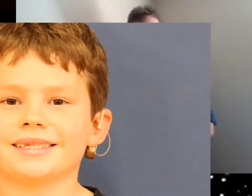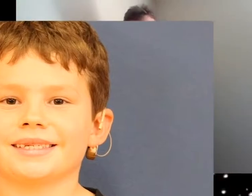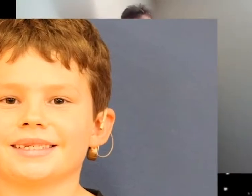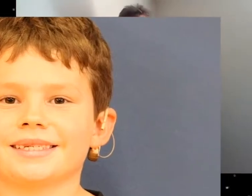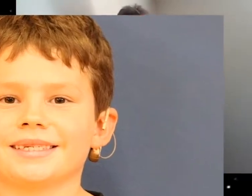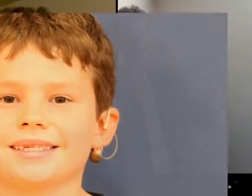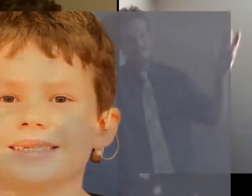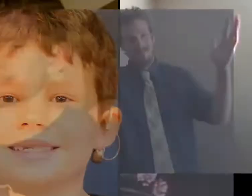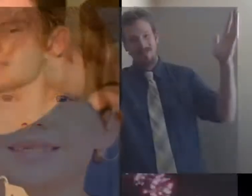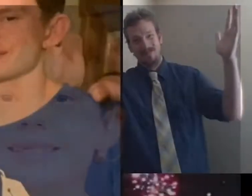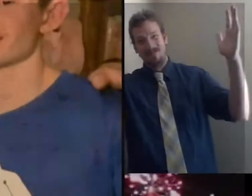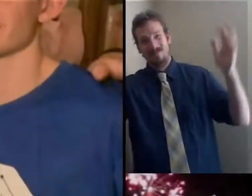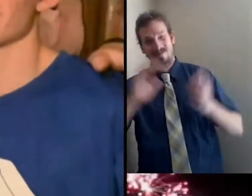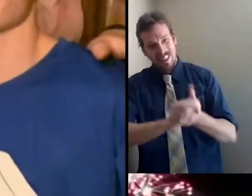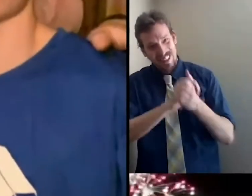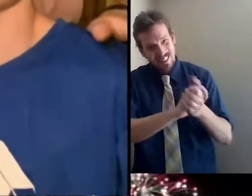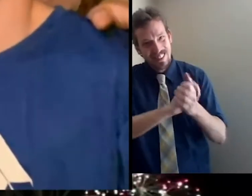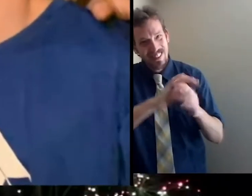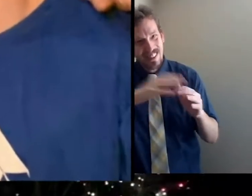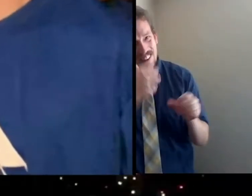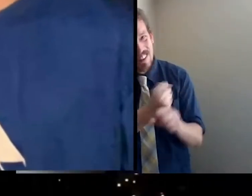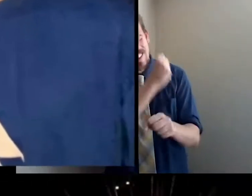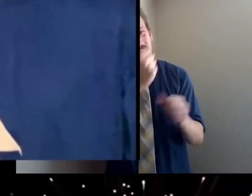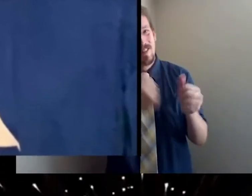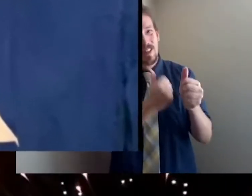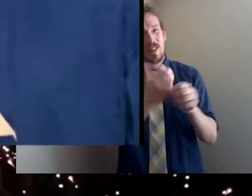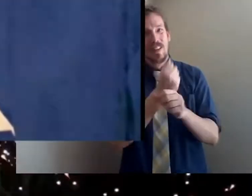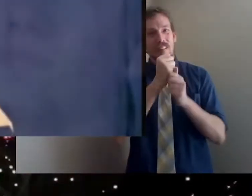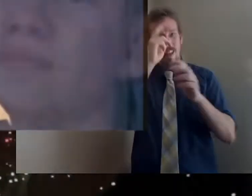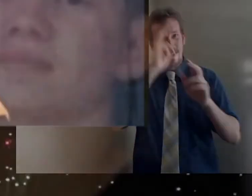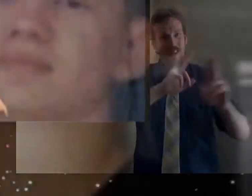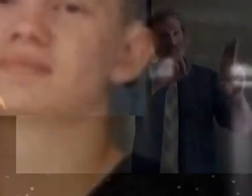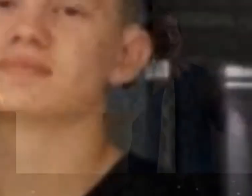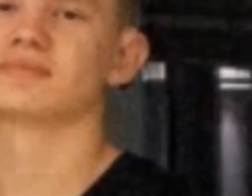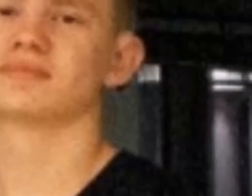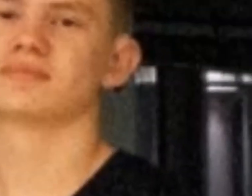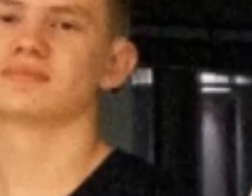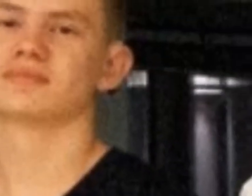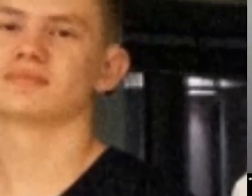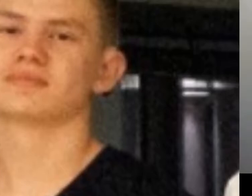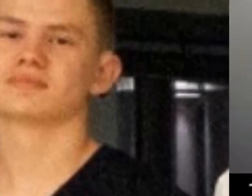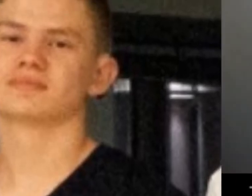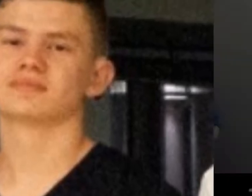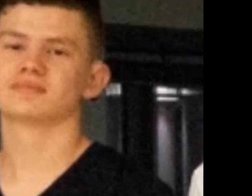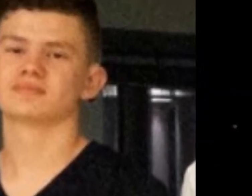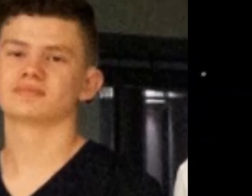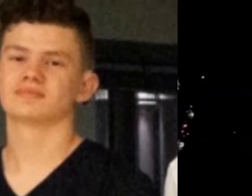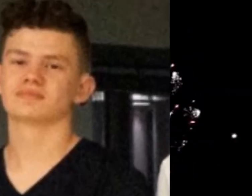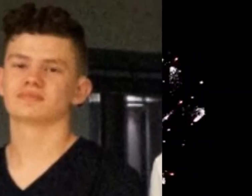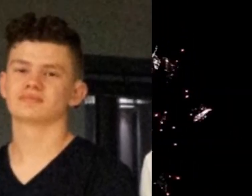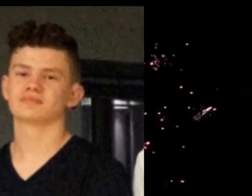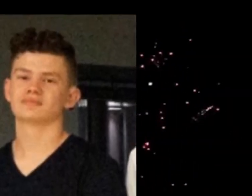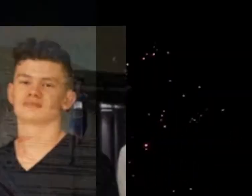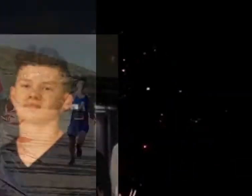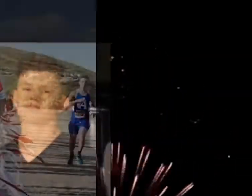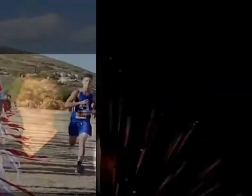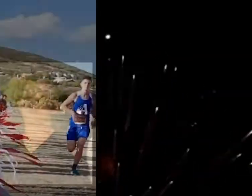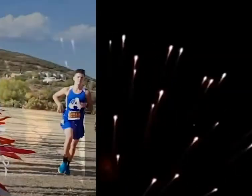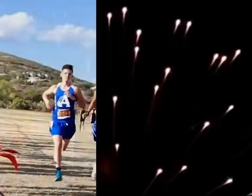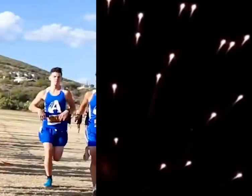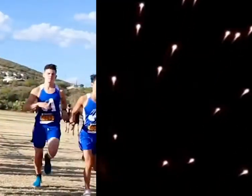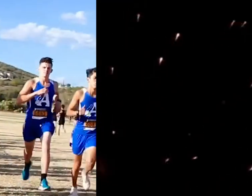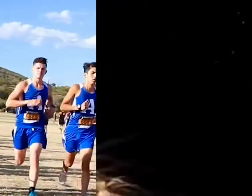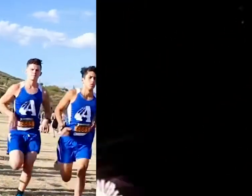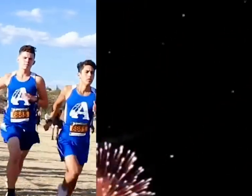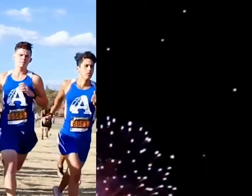Dalton Green, our Pursuing Victory with Honor recipient. Congratulations.